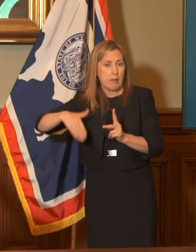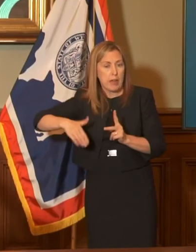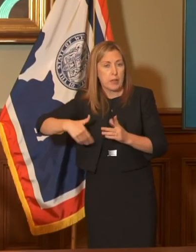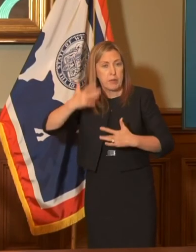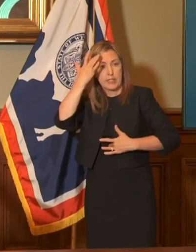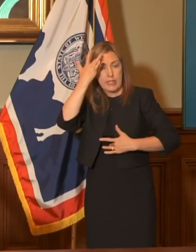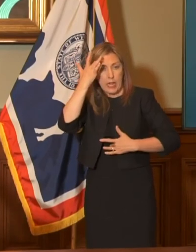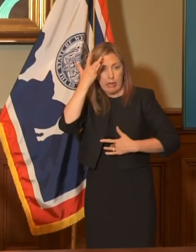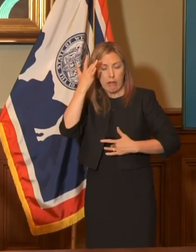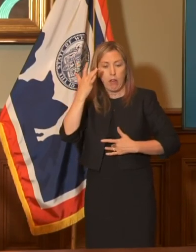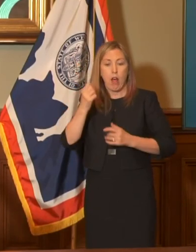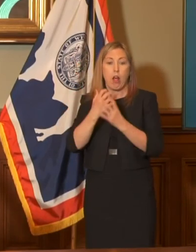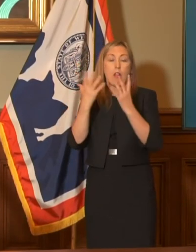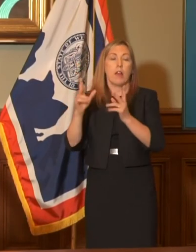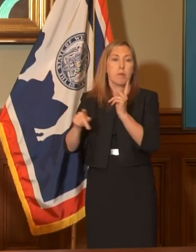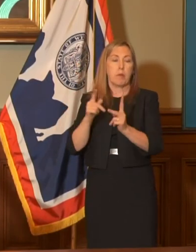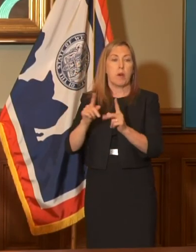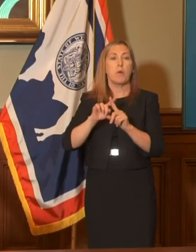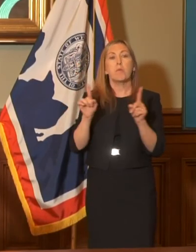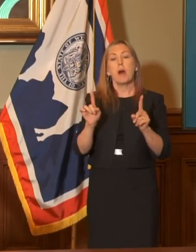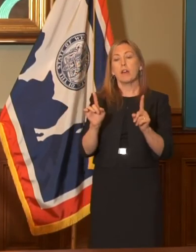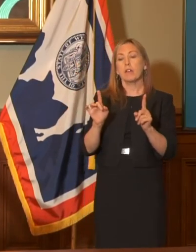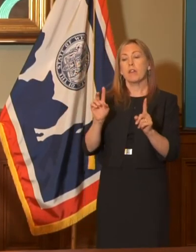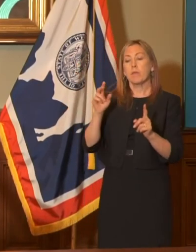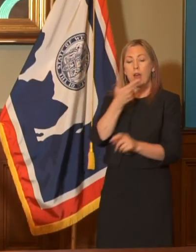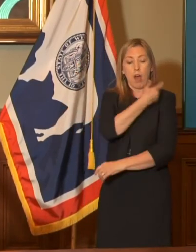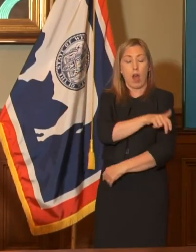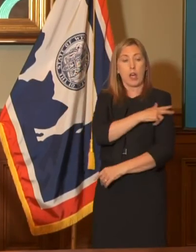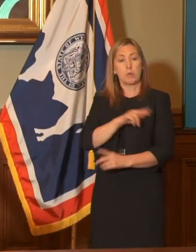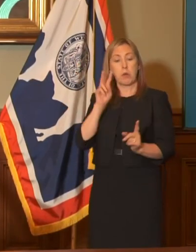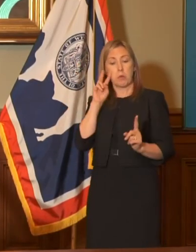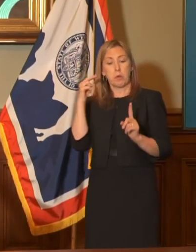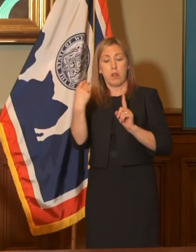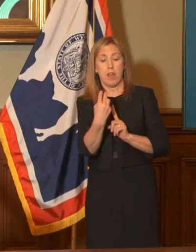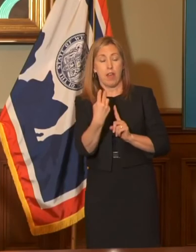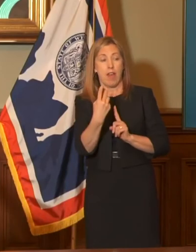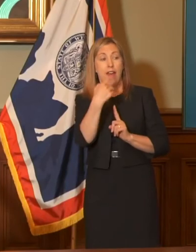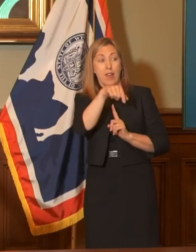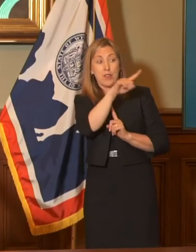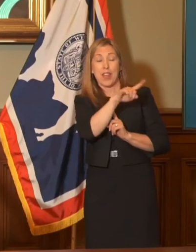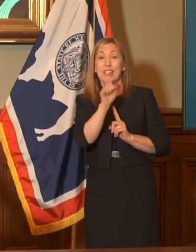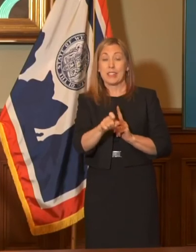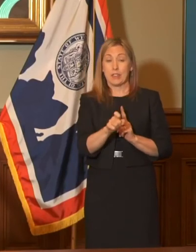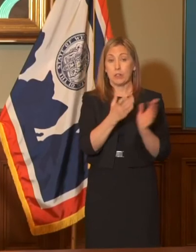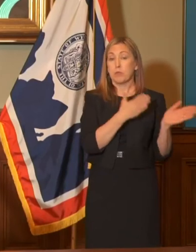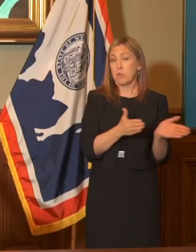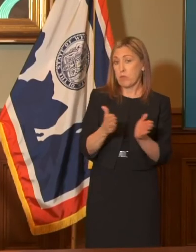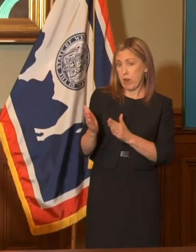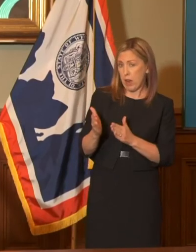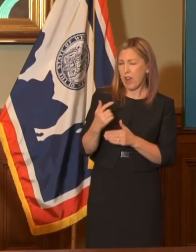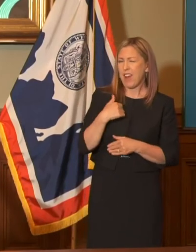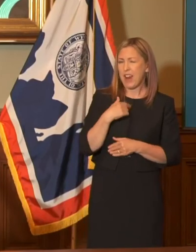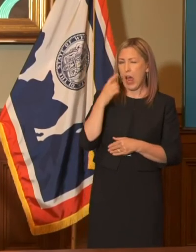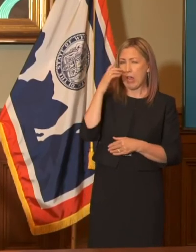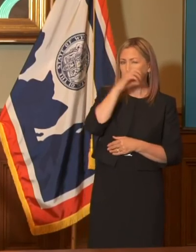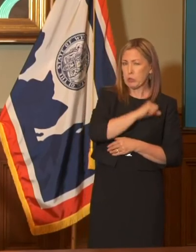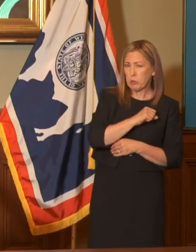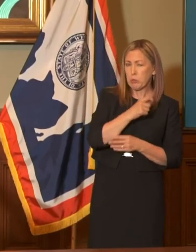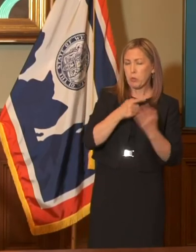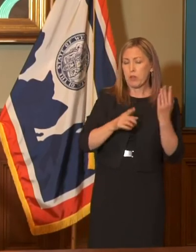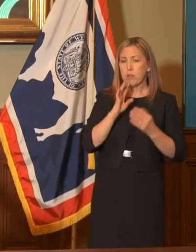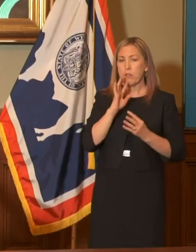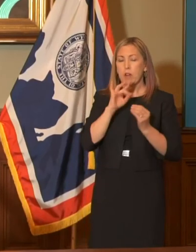with COVID-19. From a hospital standpoint, you know, they need to be prepared, and I'm guessing this is what they were talking about. They need to